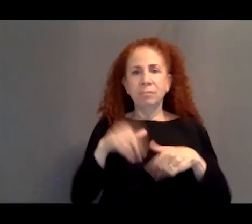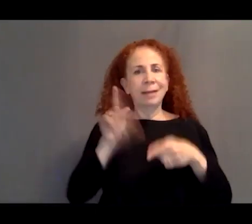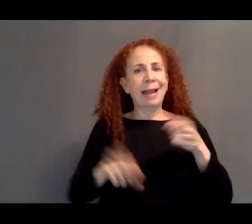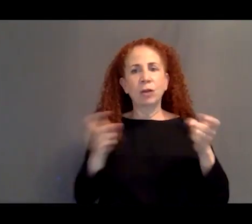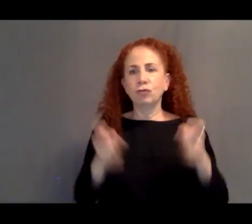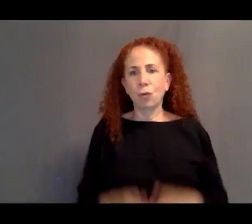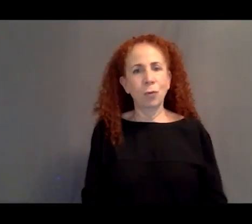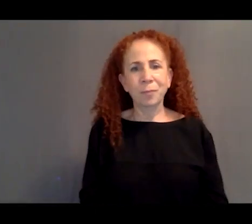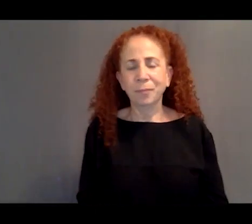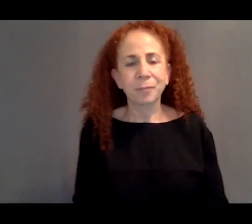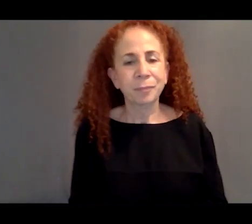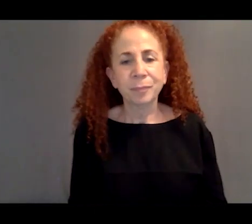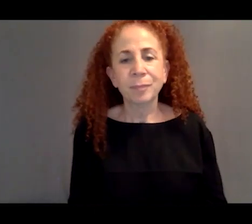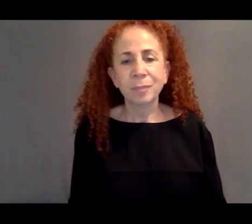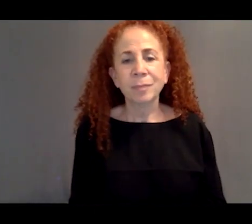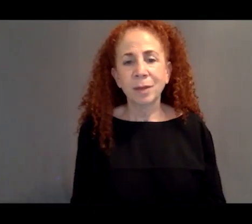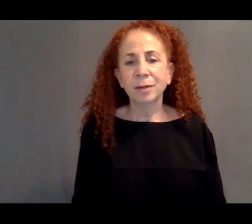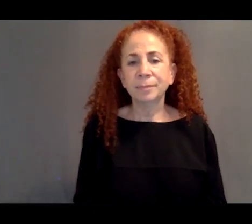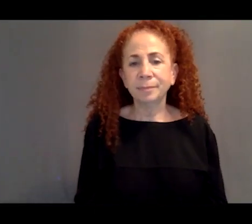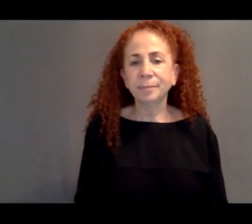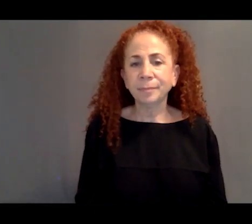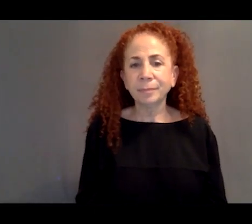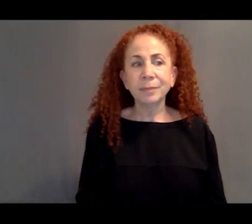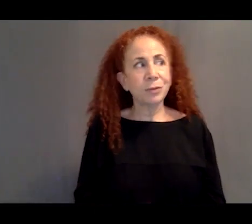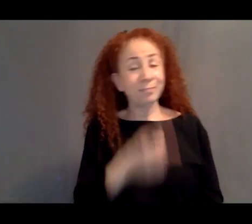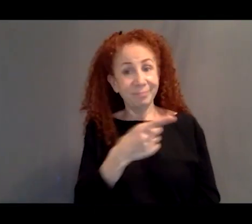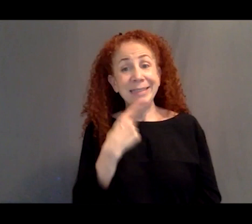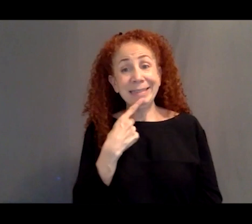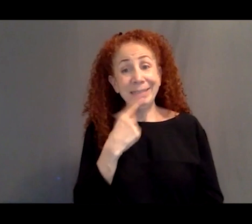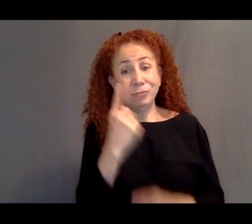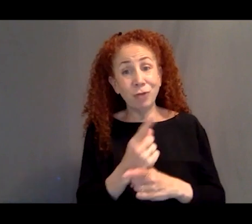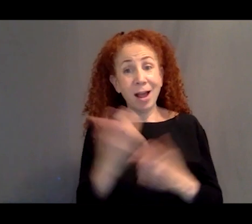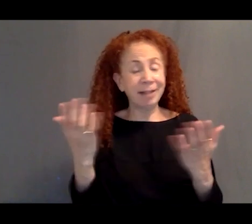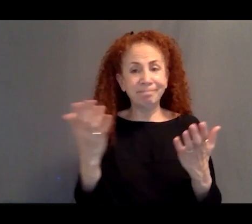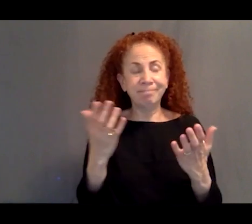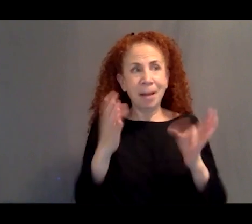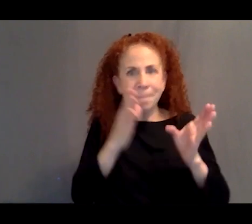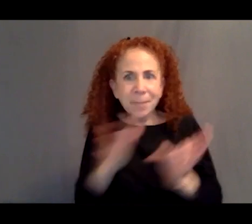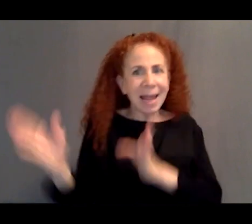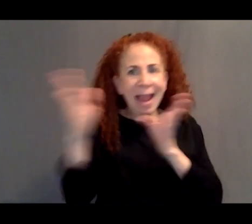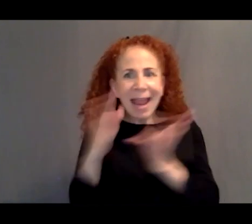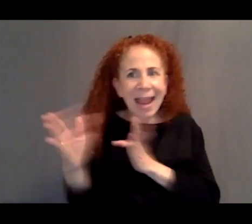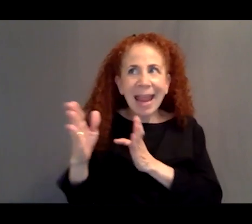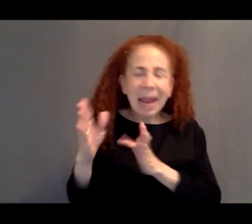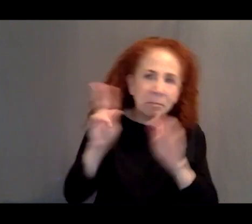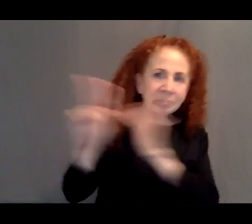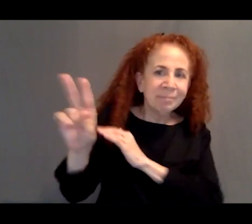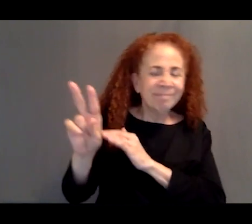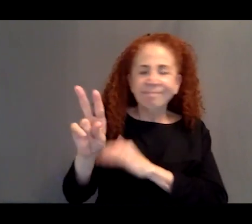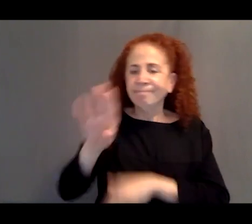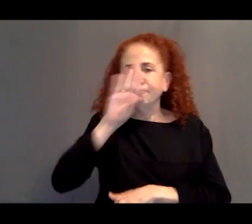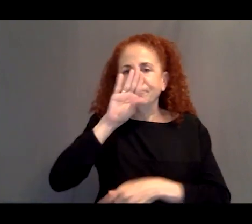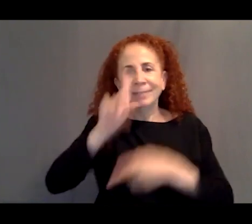so as they say, as Rada said, it's hard to plan for things.